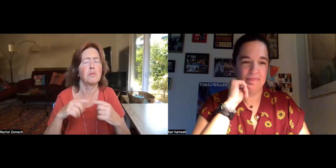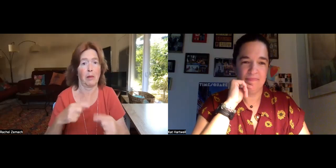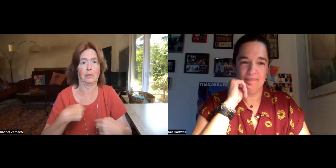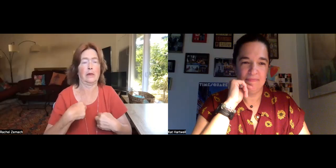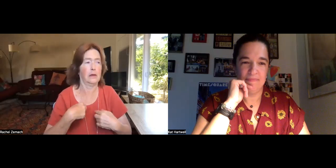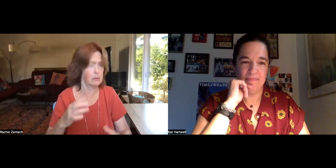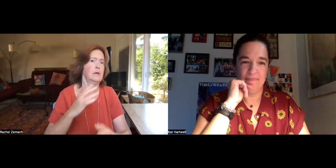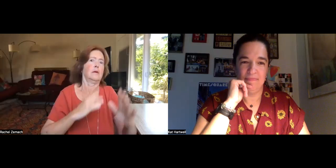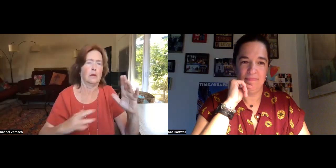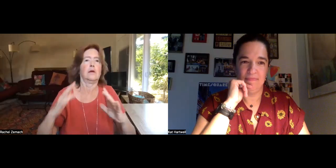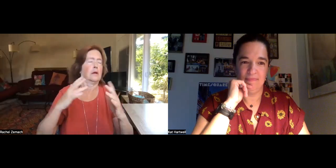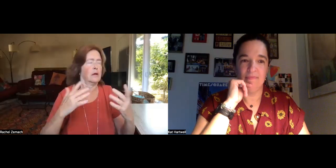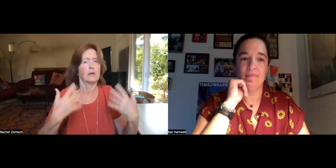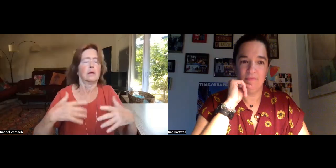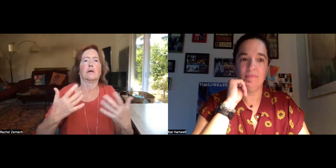But me.